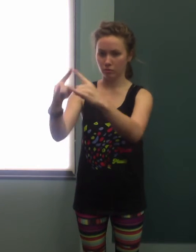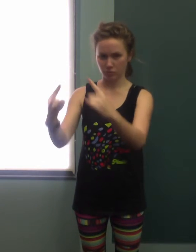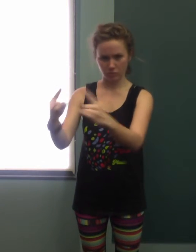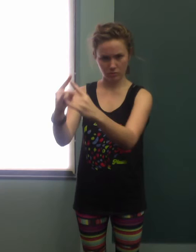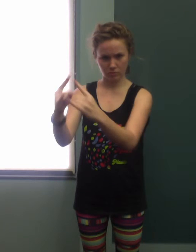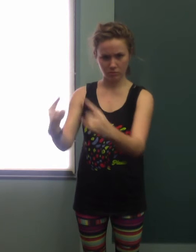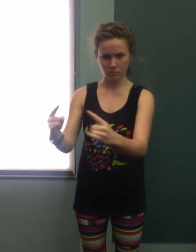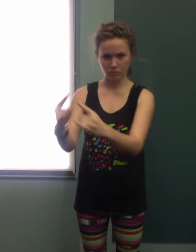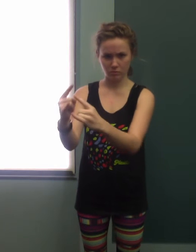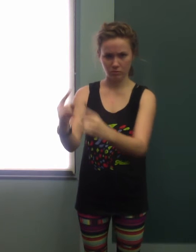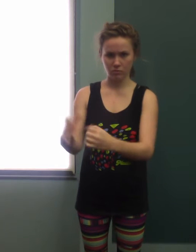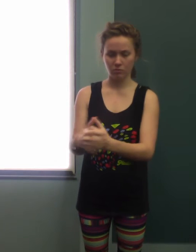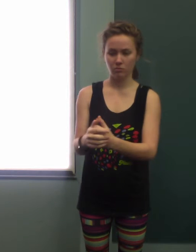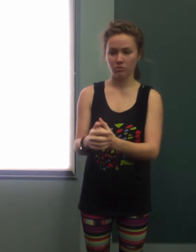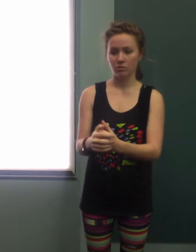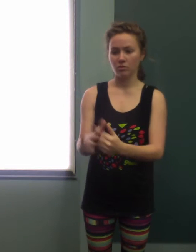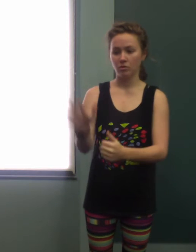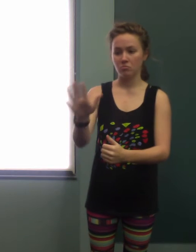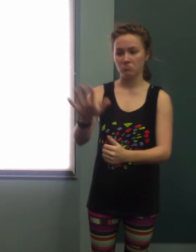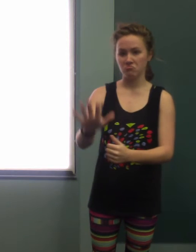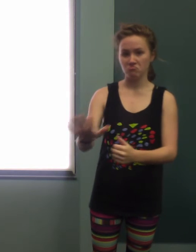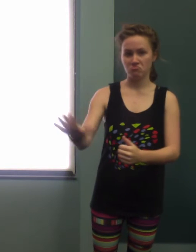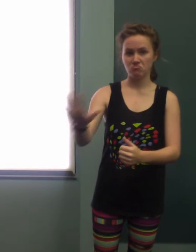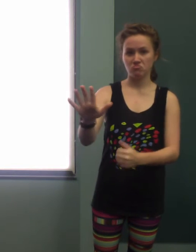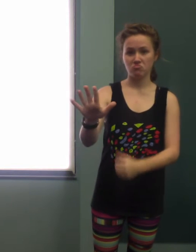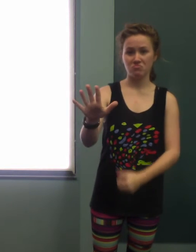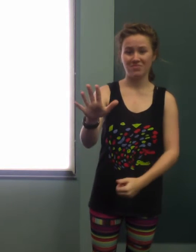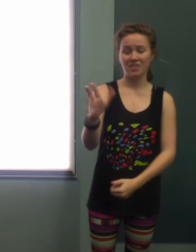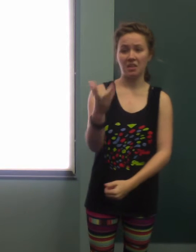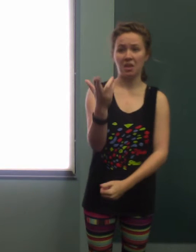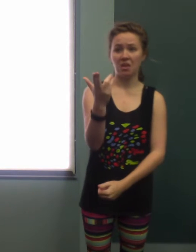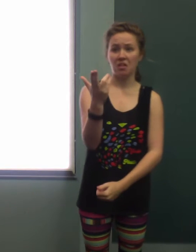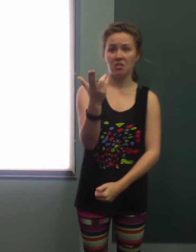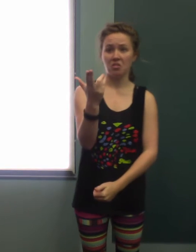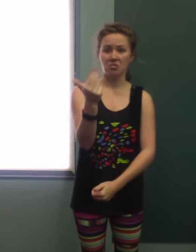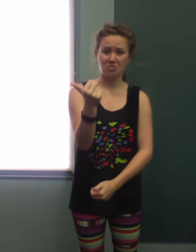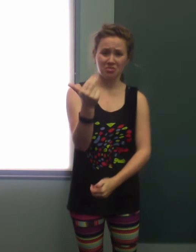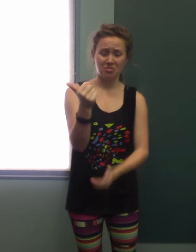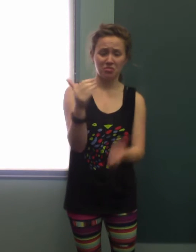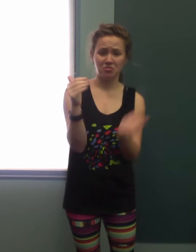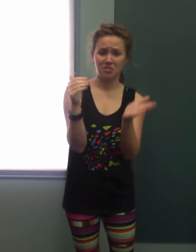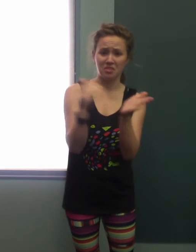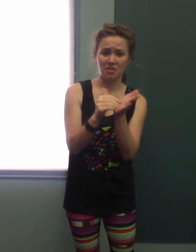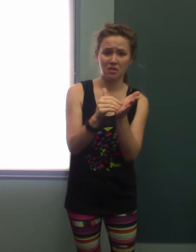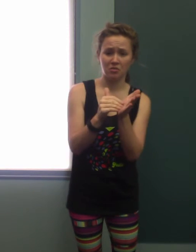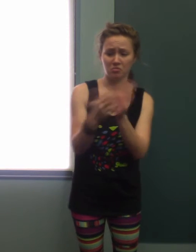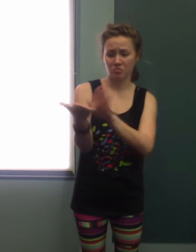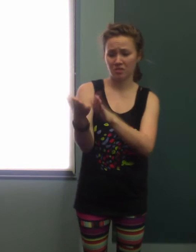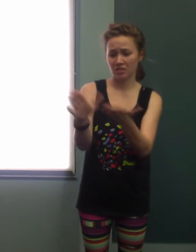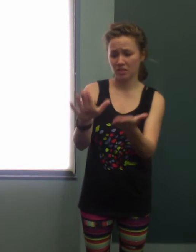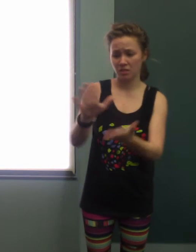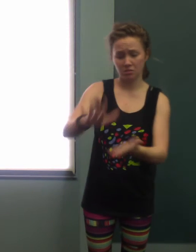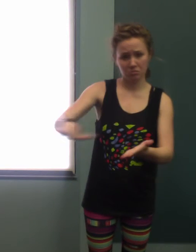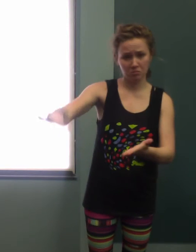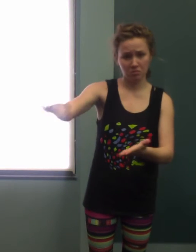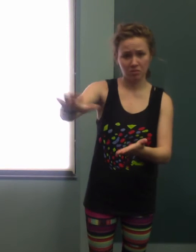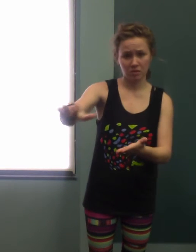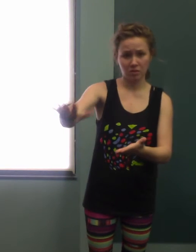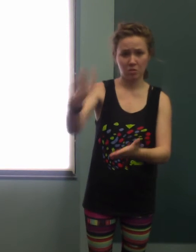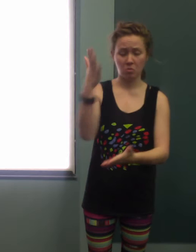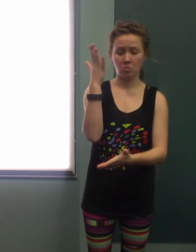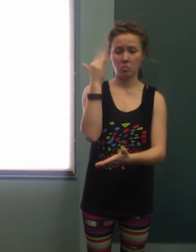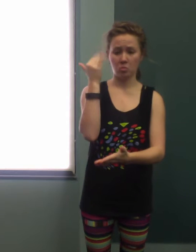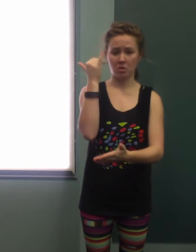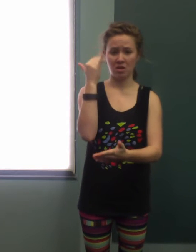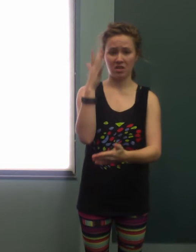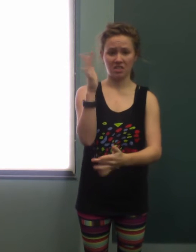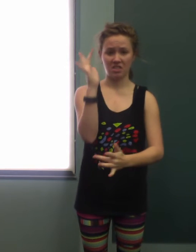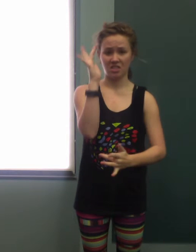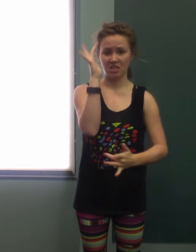to 13,000 would die as a result of camp conditions, specifically